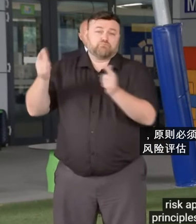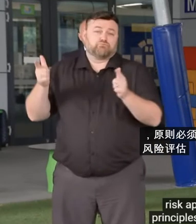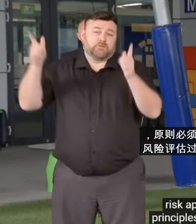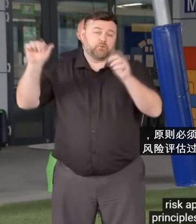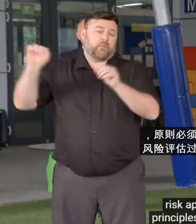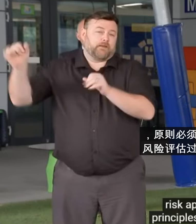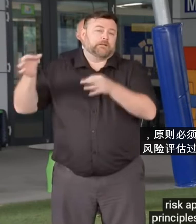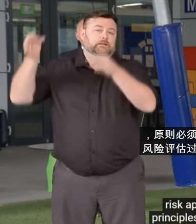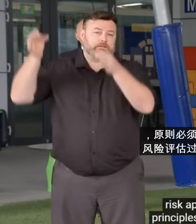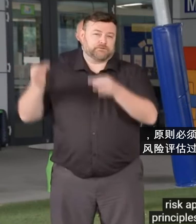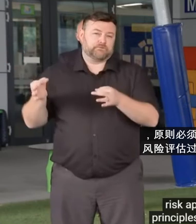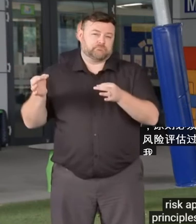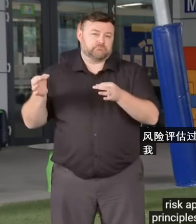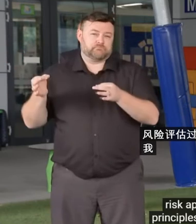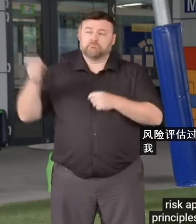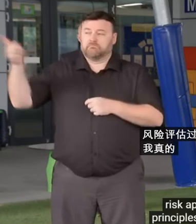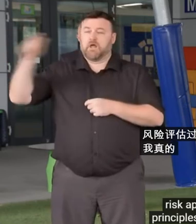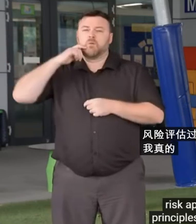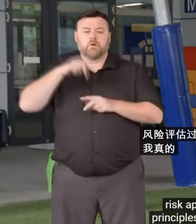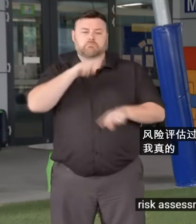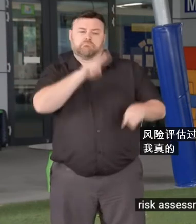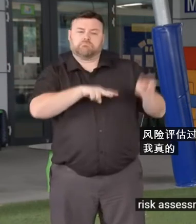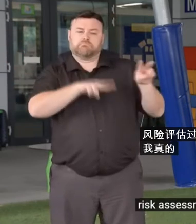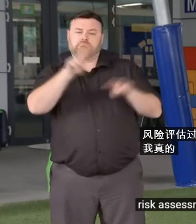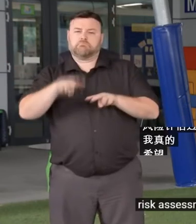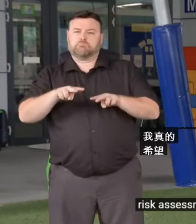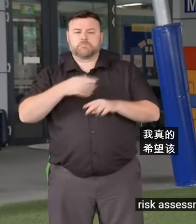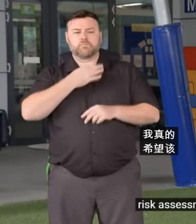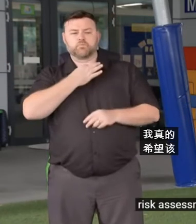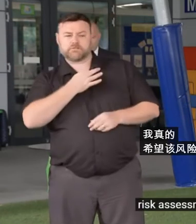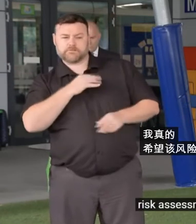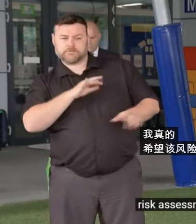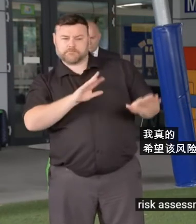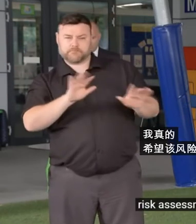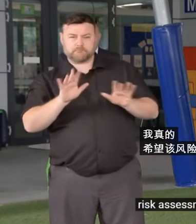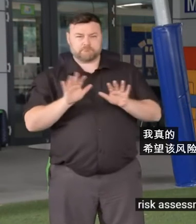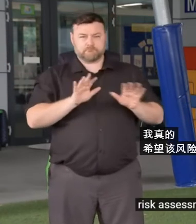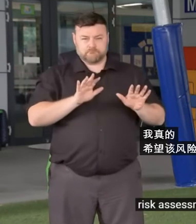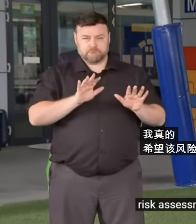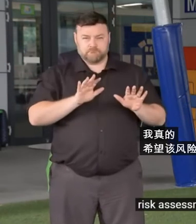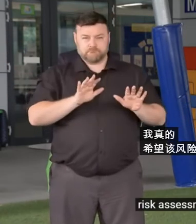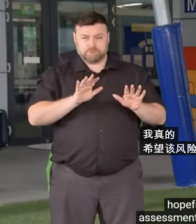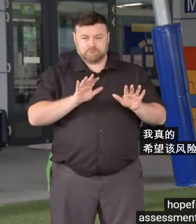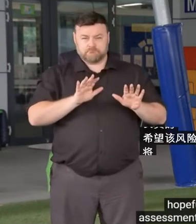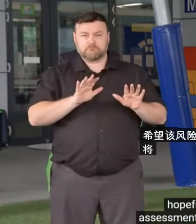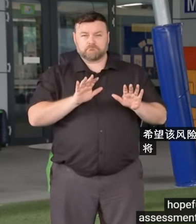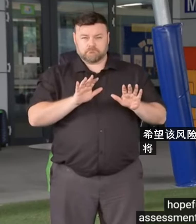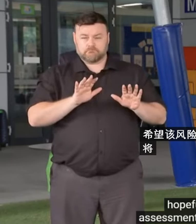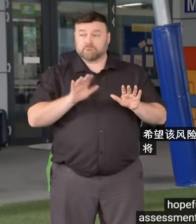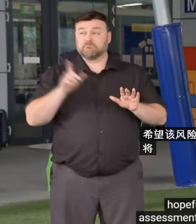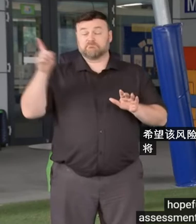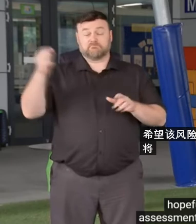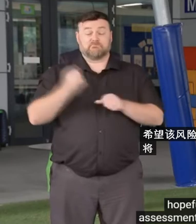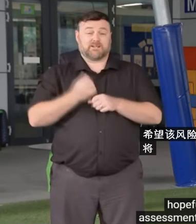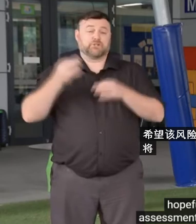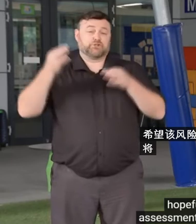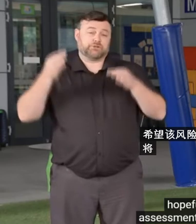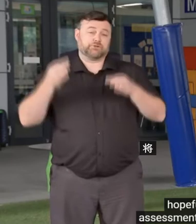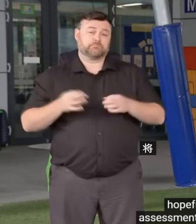risk assessment process, and I'm really hopeful that that risk assessment process will